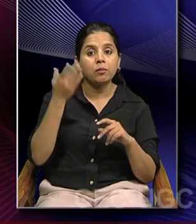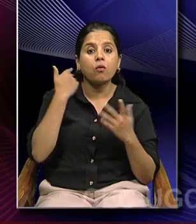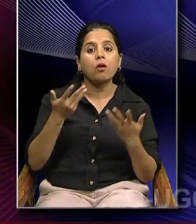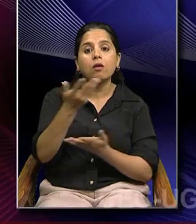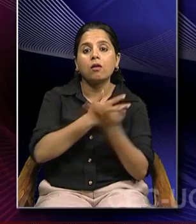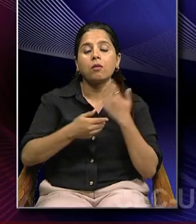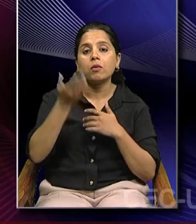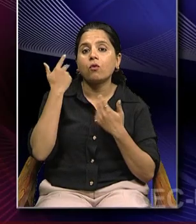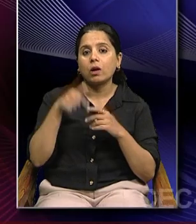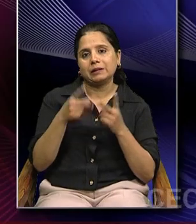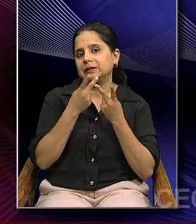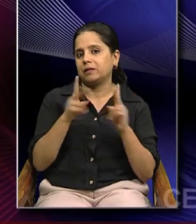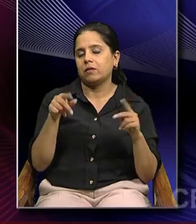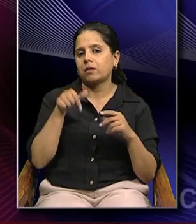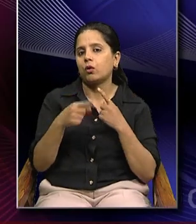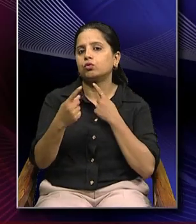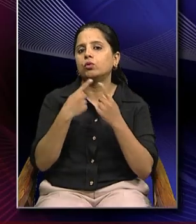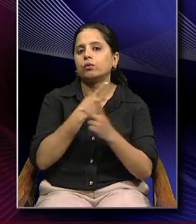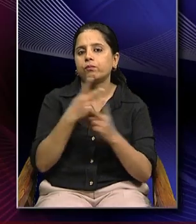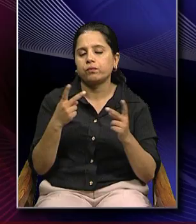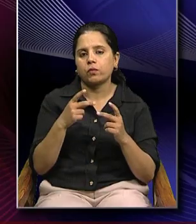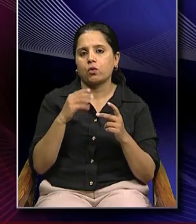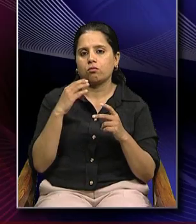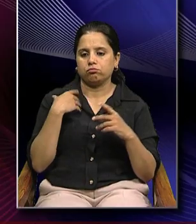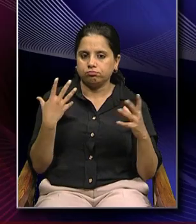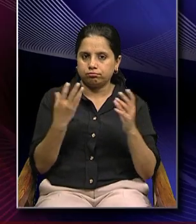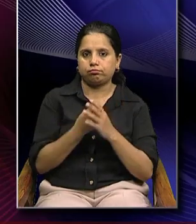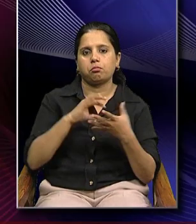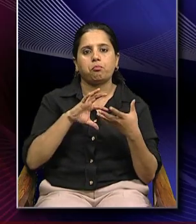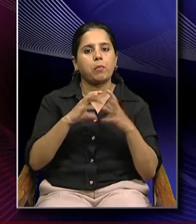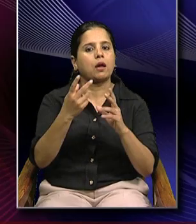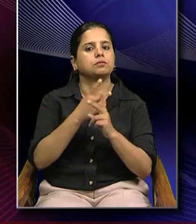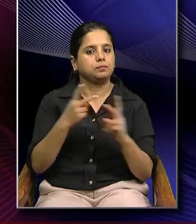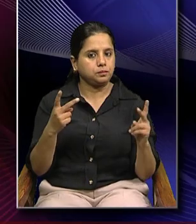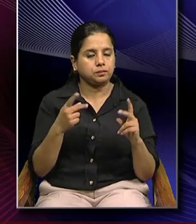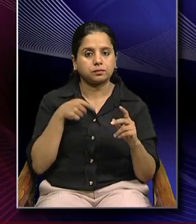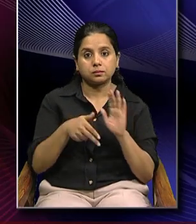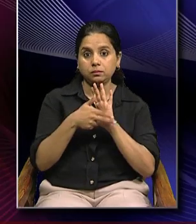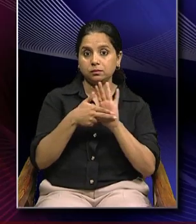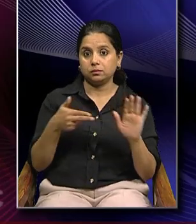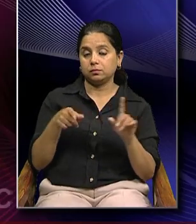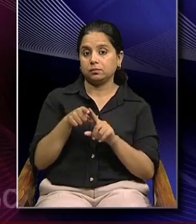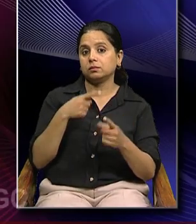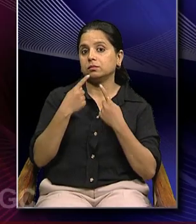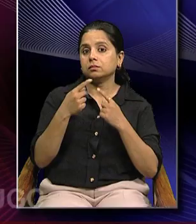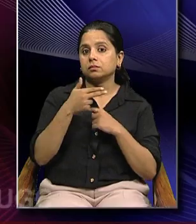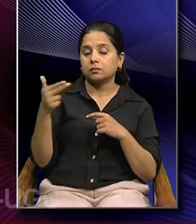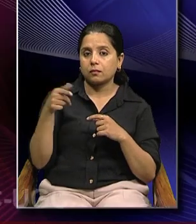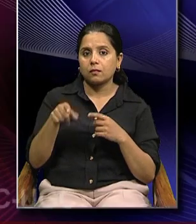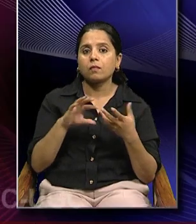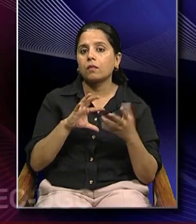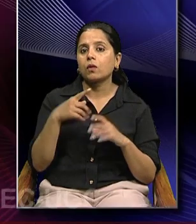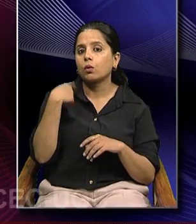discussed previously. So, here we talk about co-creation. We talk about a brand which is created